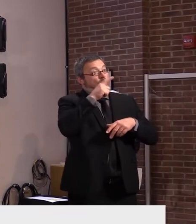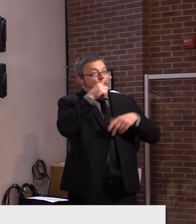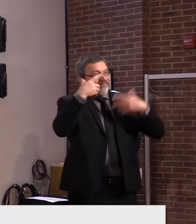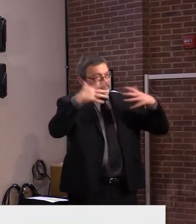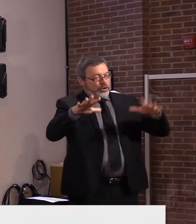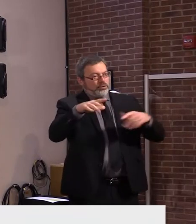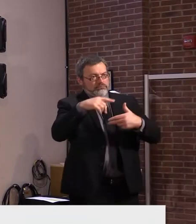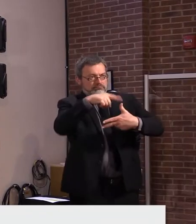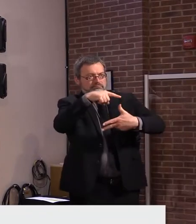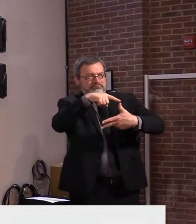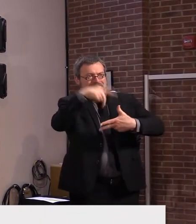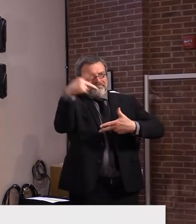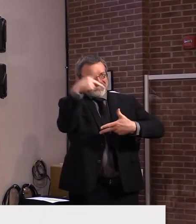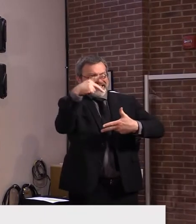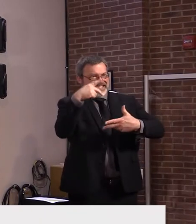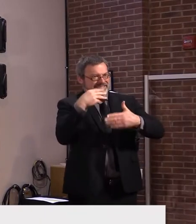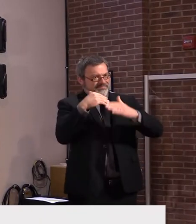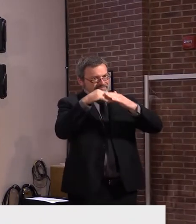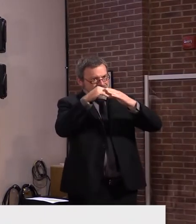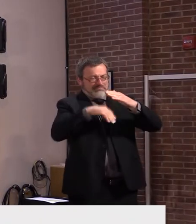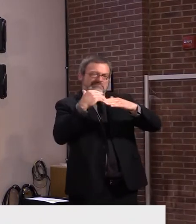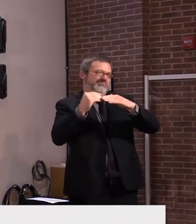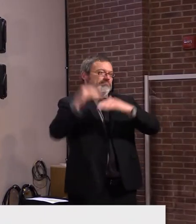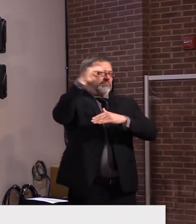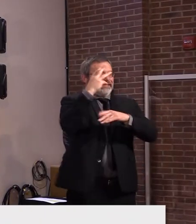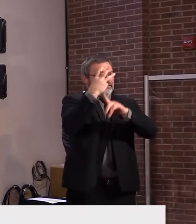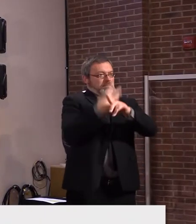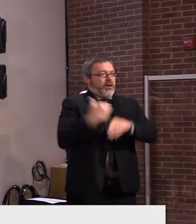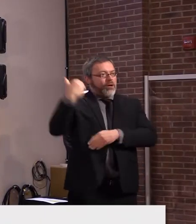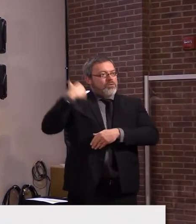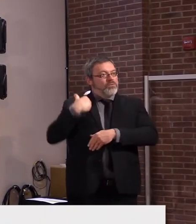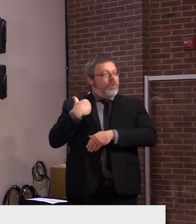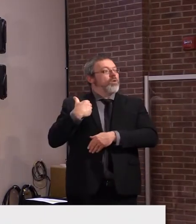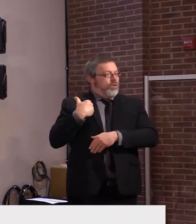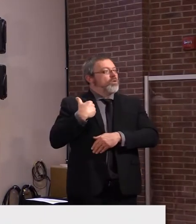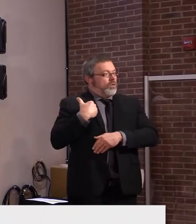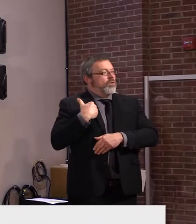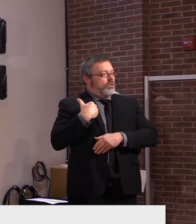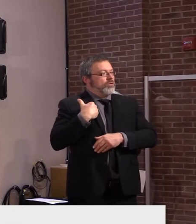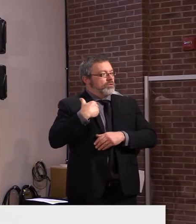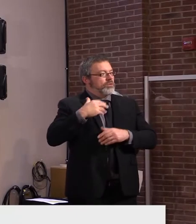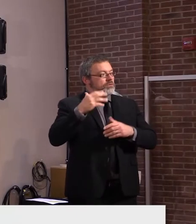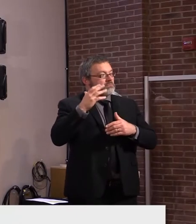interpreted broadly, you're eligible. So please visit